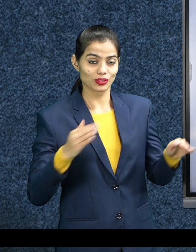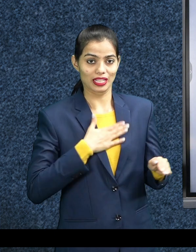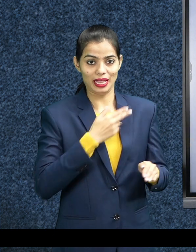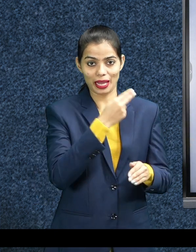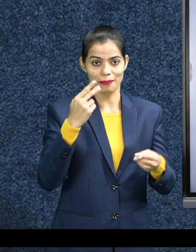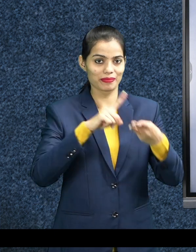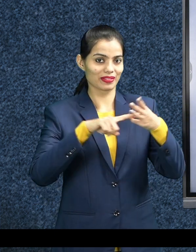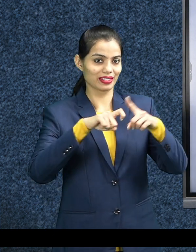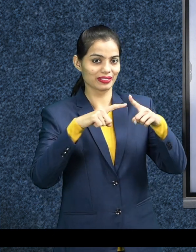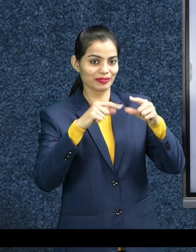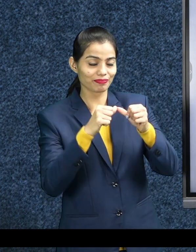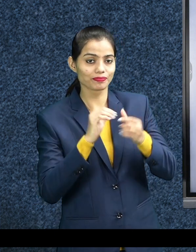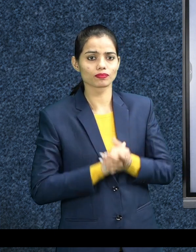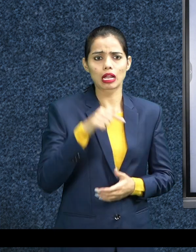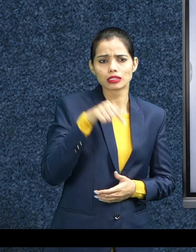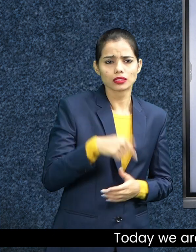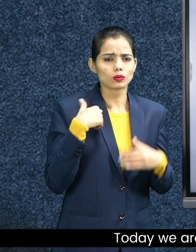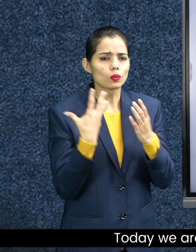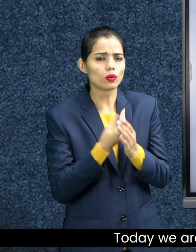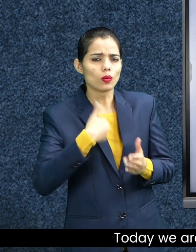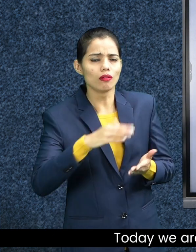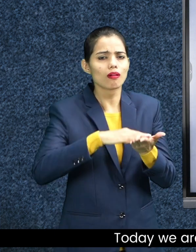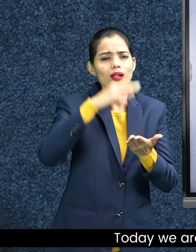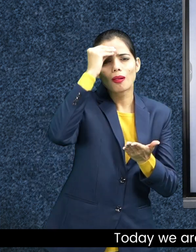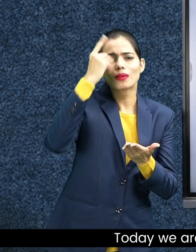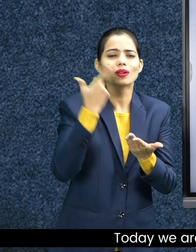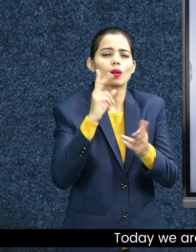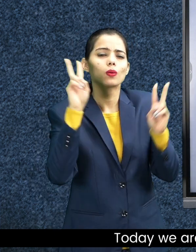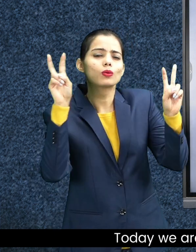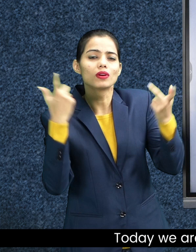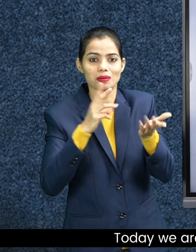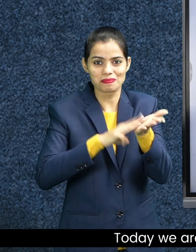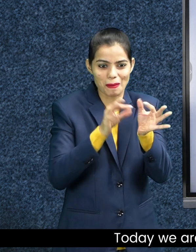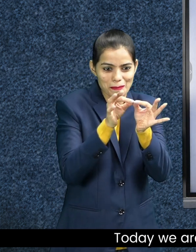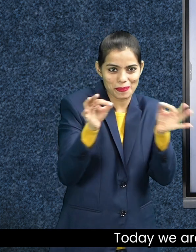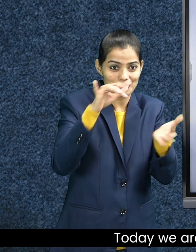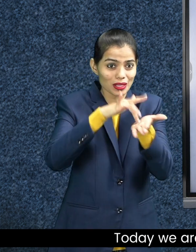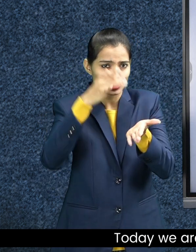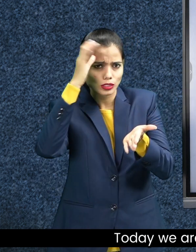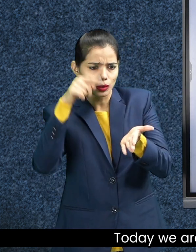students, I am Ekta. Today we are going to learn the measure of central tendency.